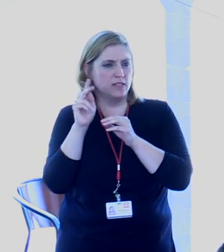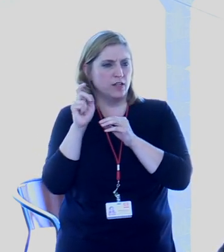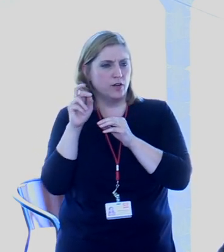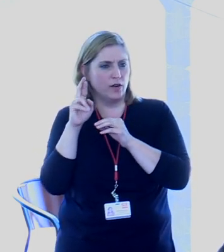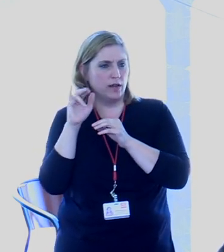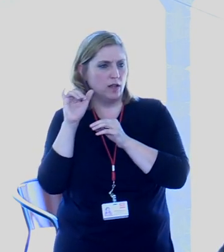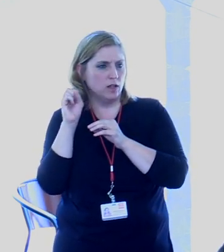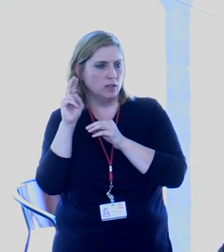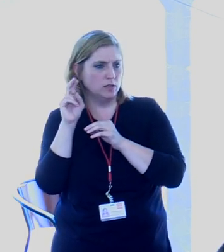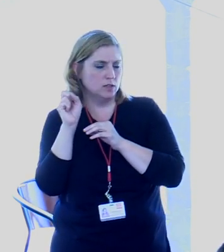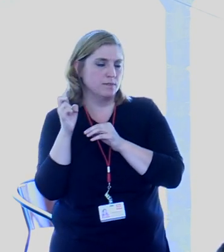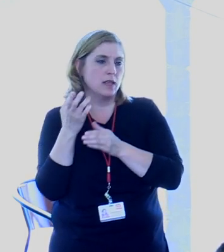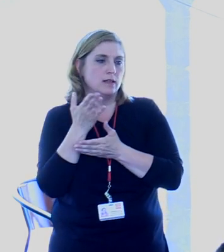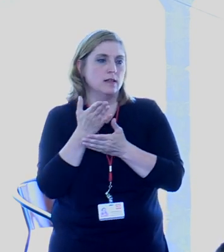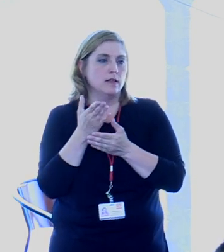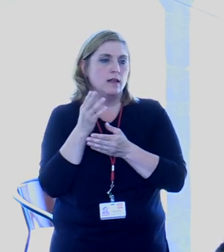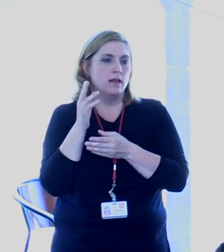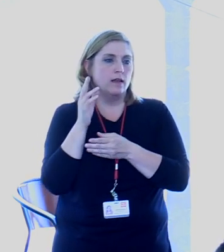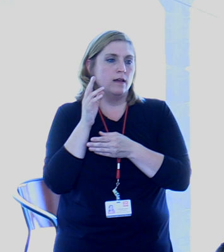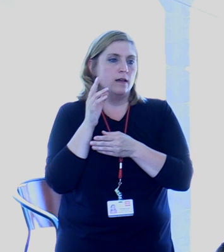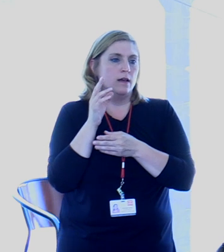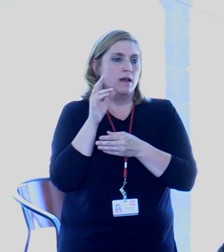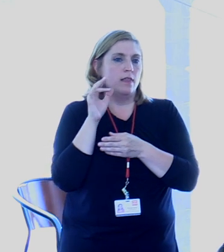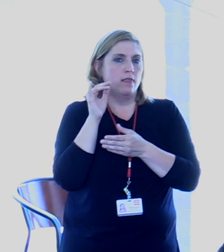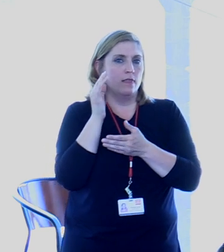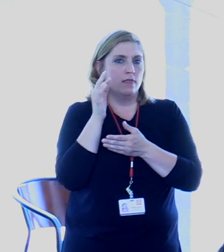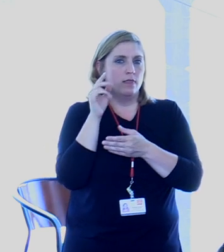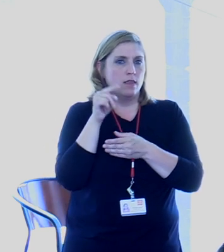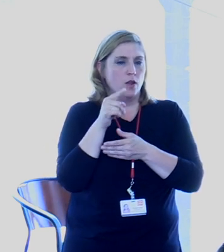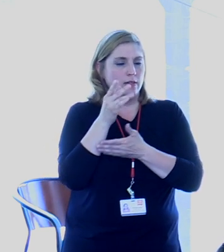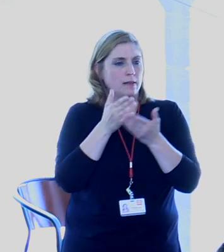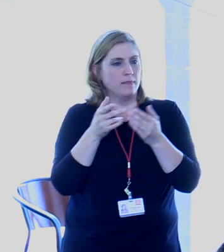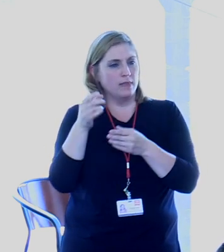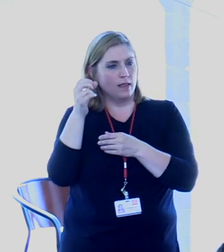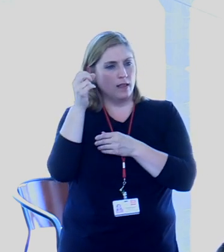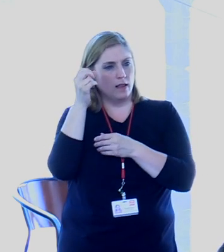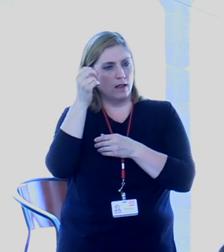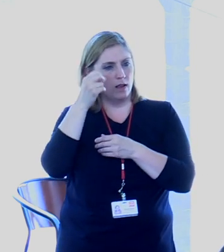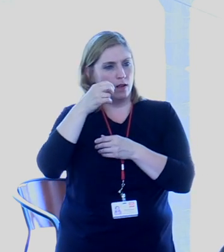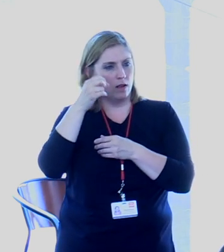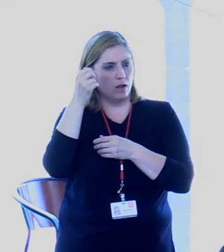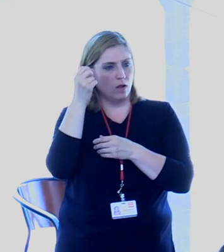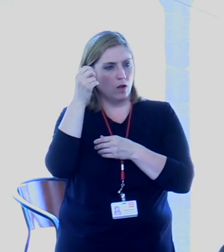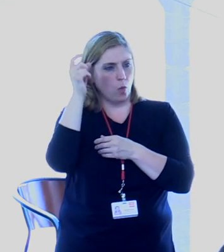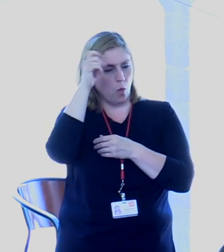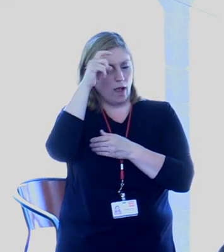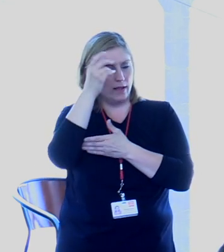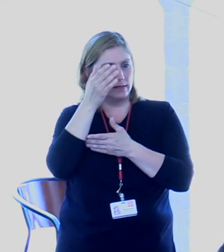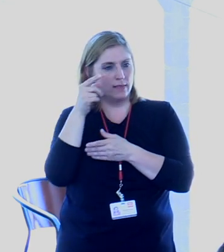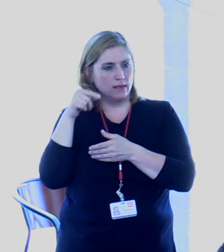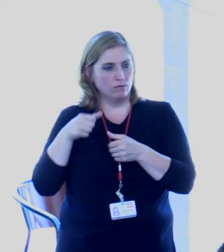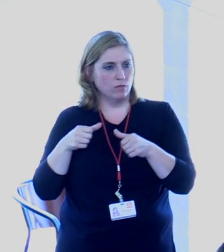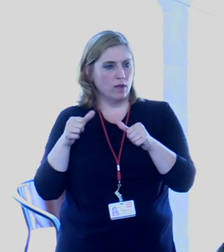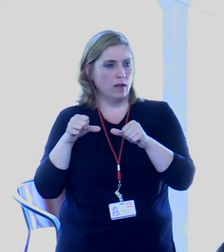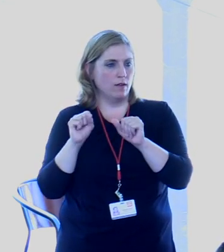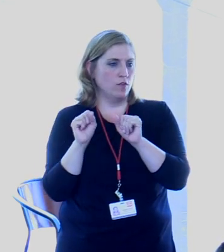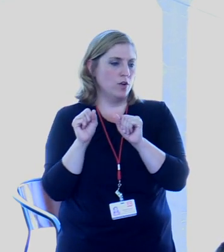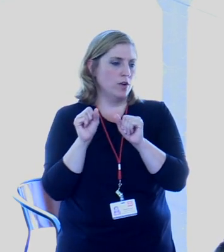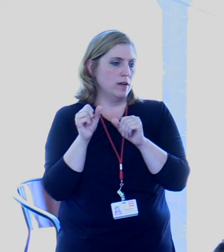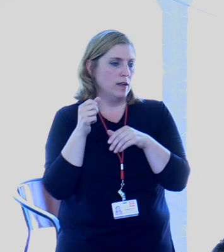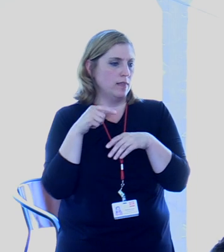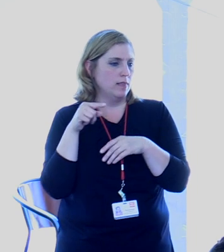Nevertheless, there is something wise in this effort of the